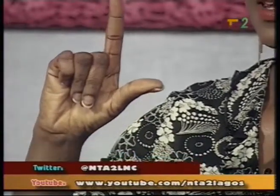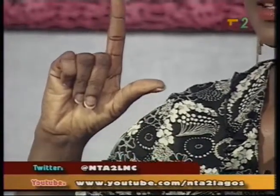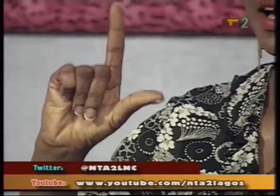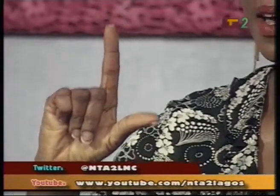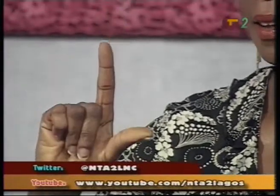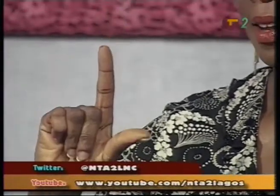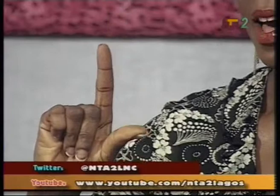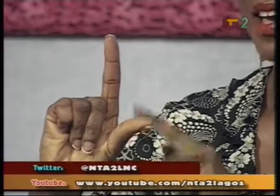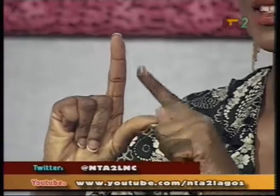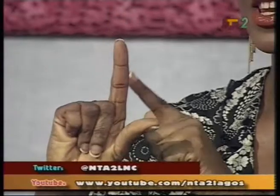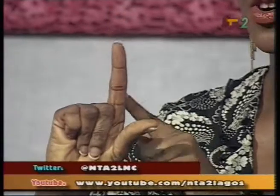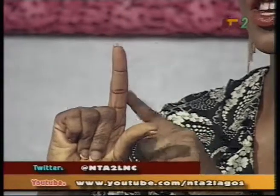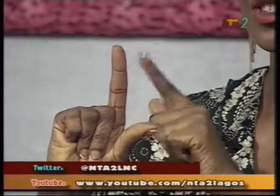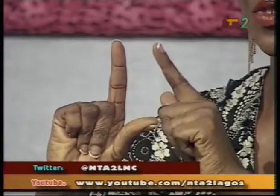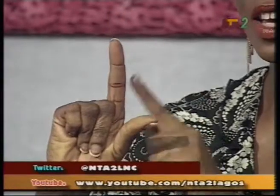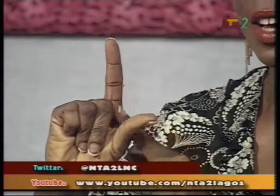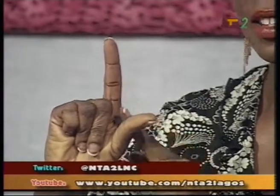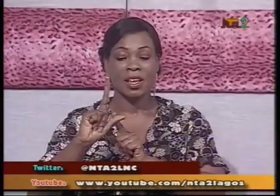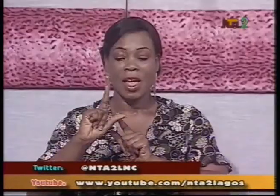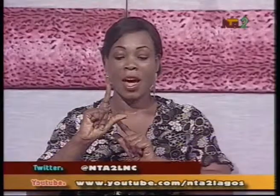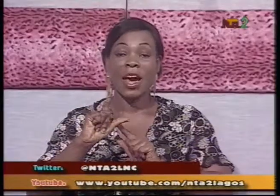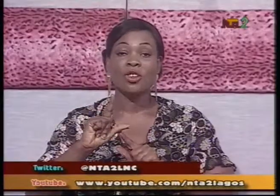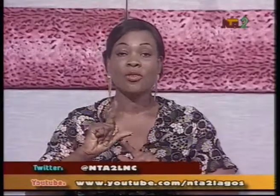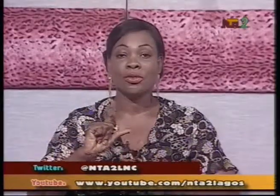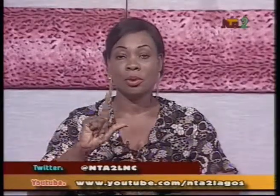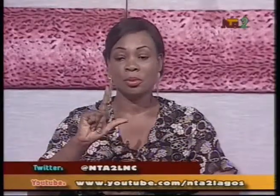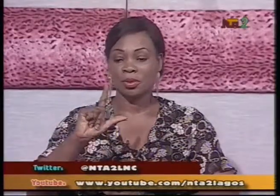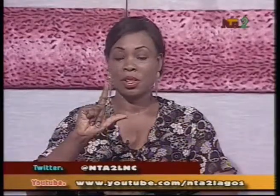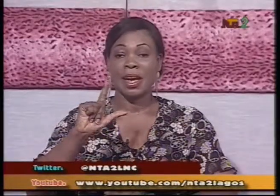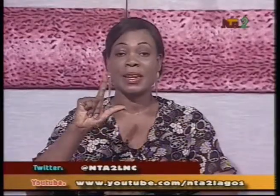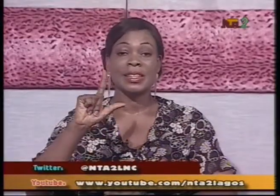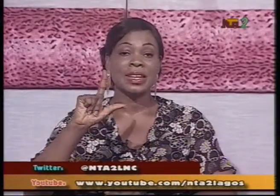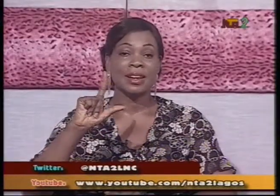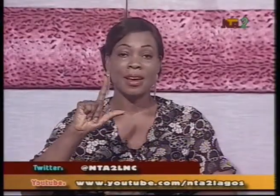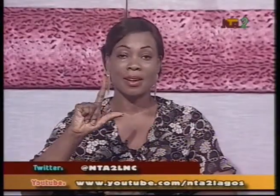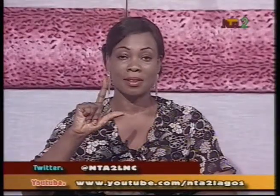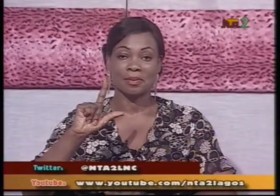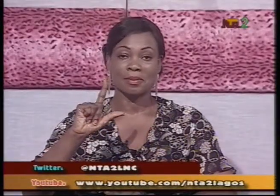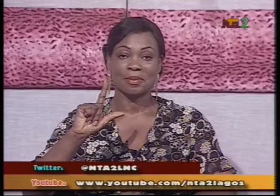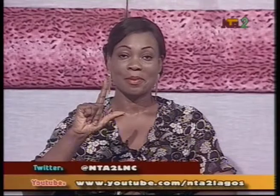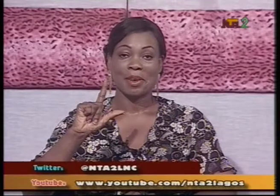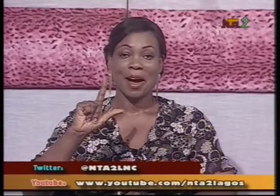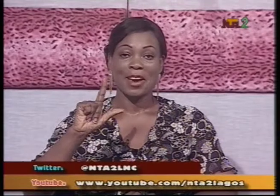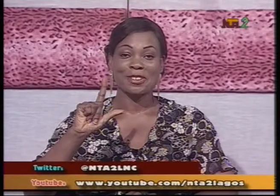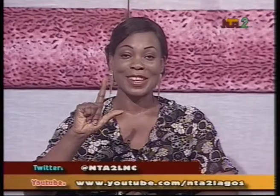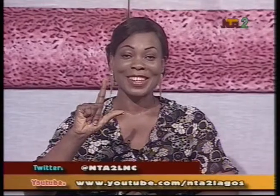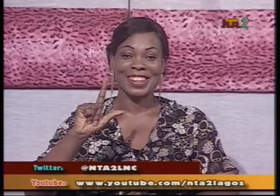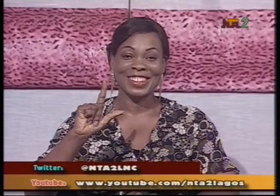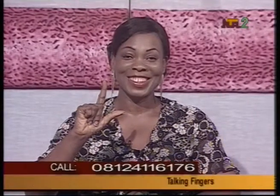letter L. Extend your index fingers and your thumb, and that's letter L. Are you signing?